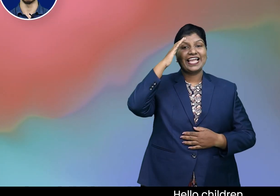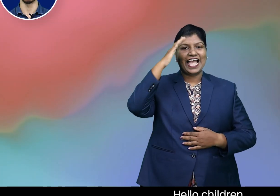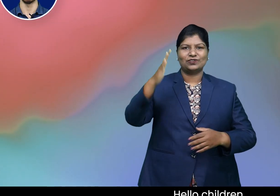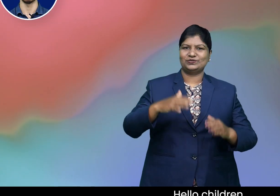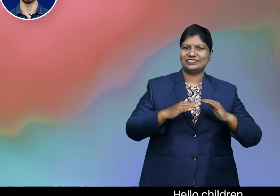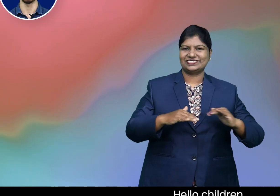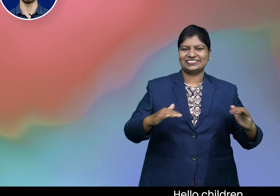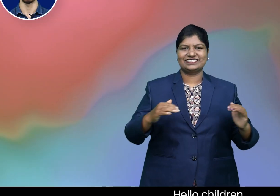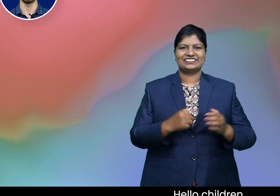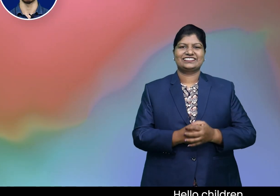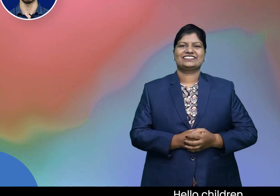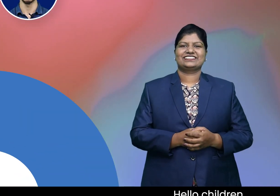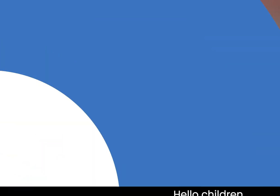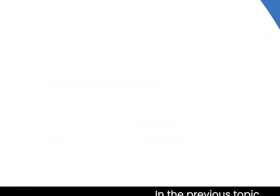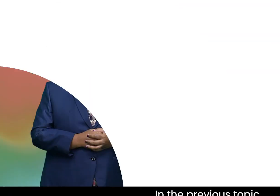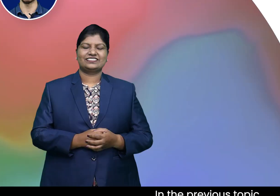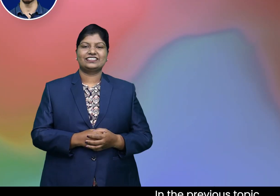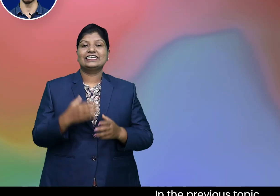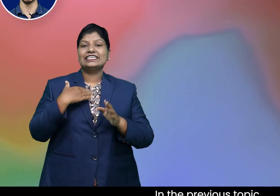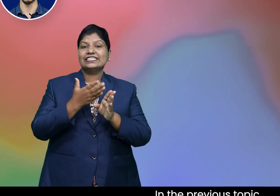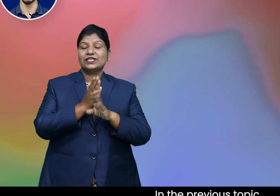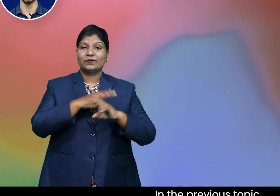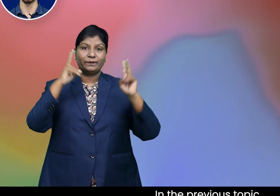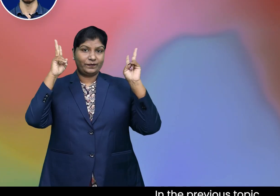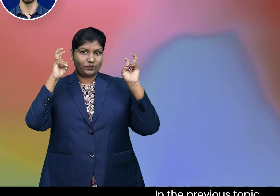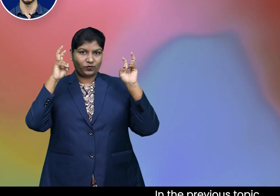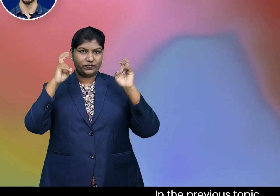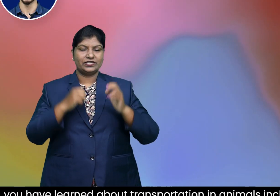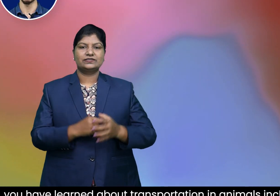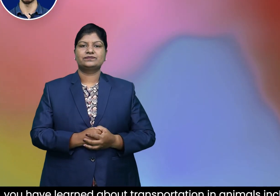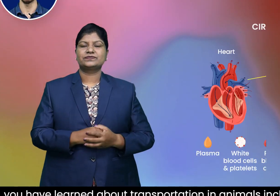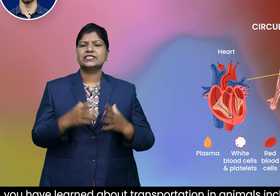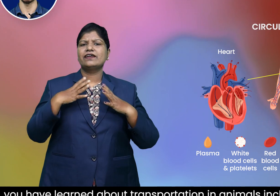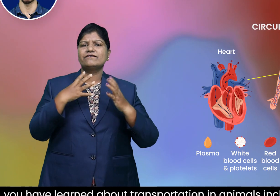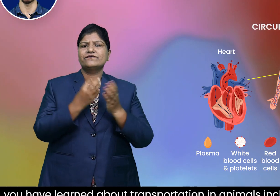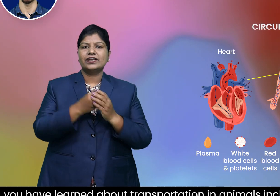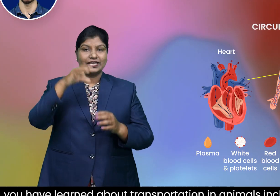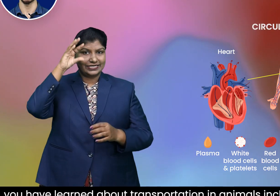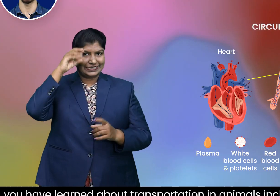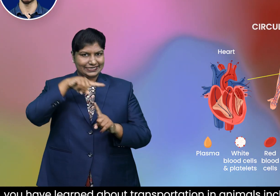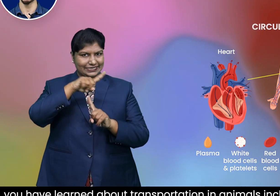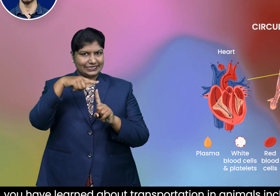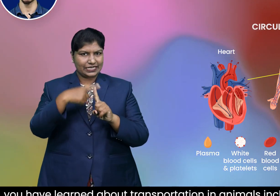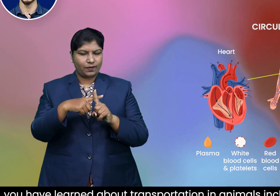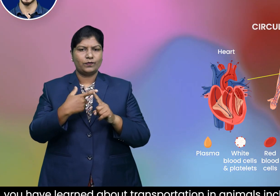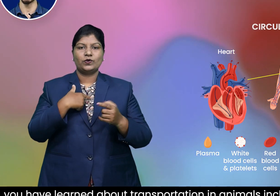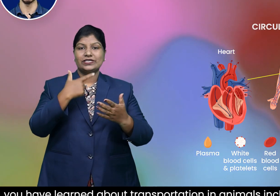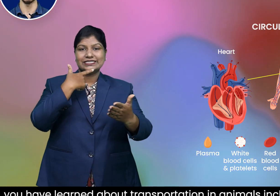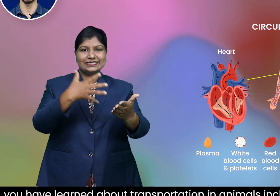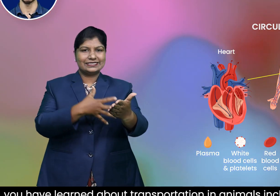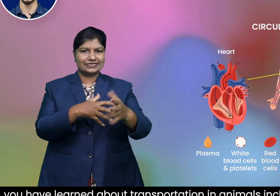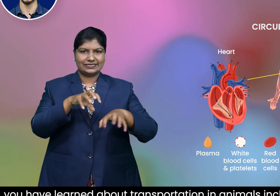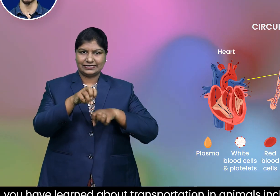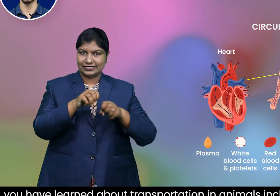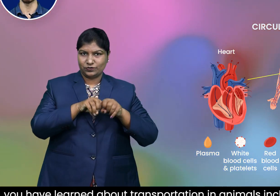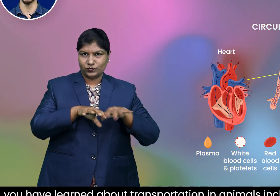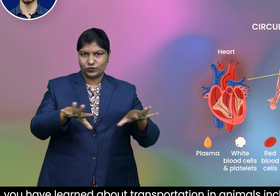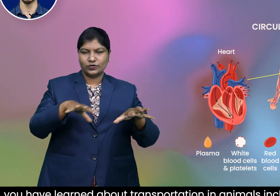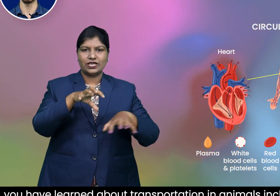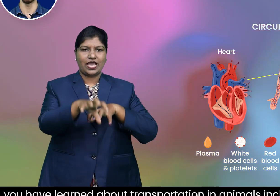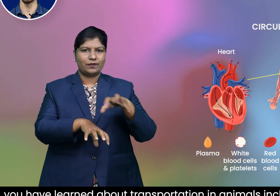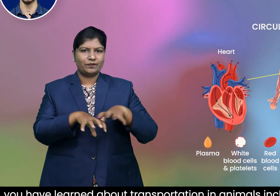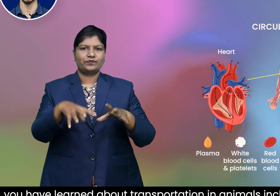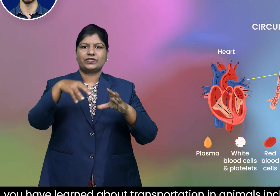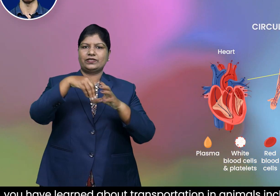Hello children. In the previous topic, we have learnt about transportation in animals including